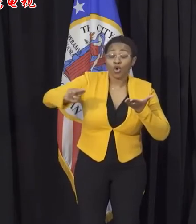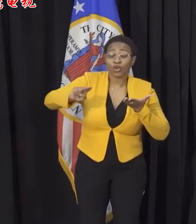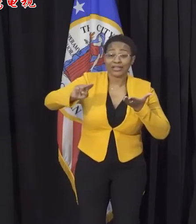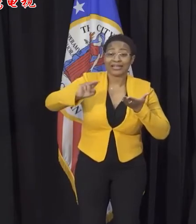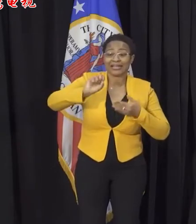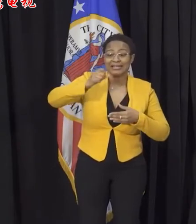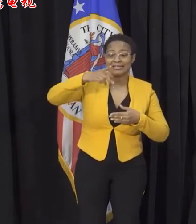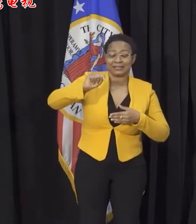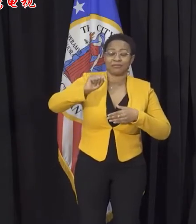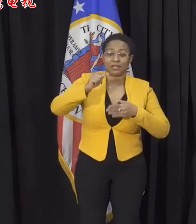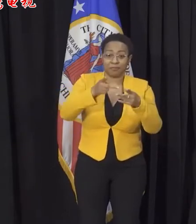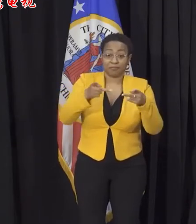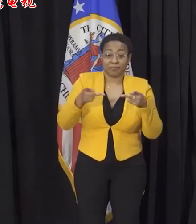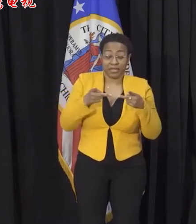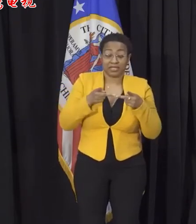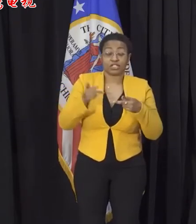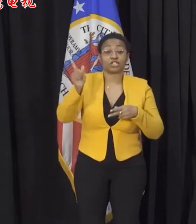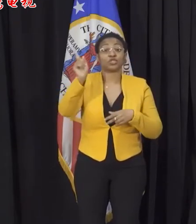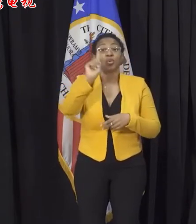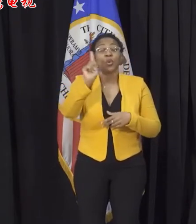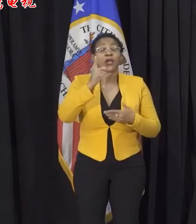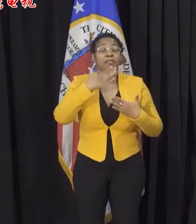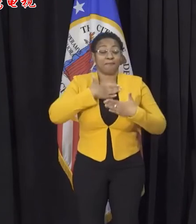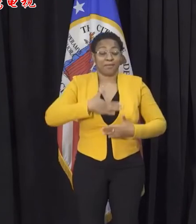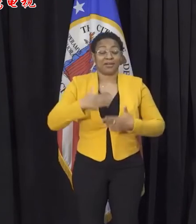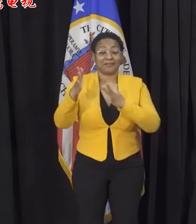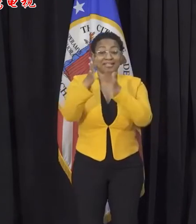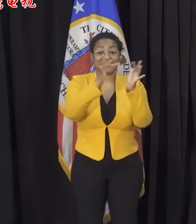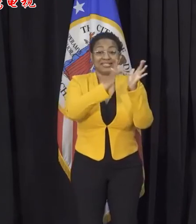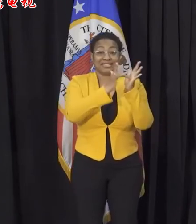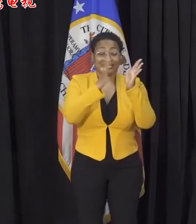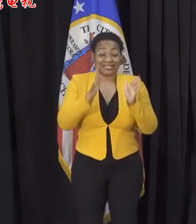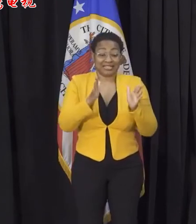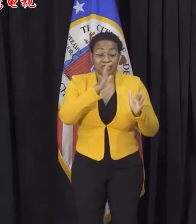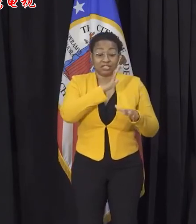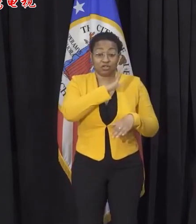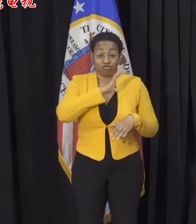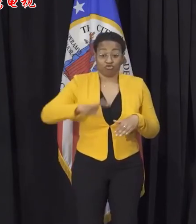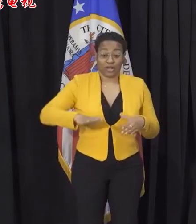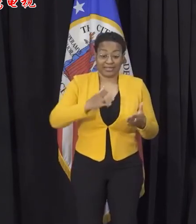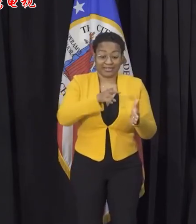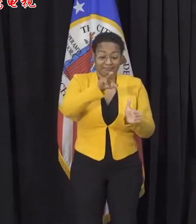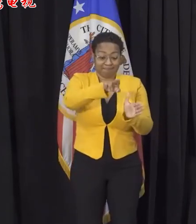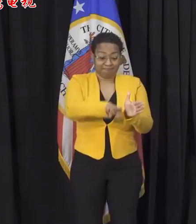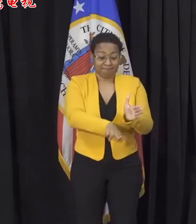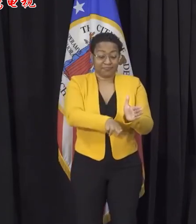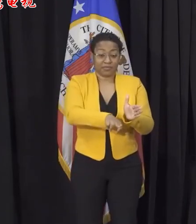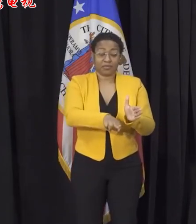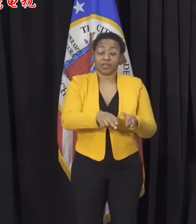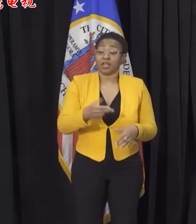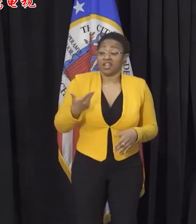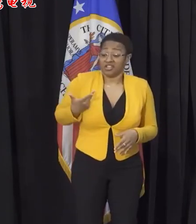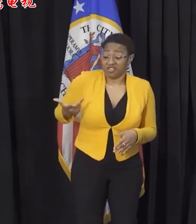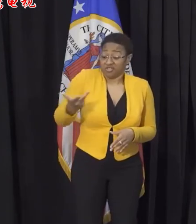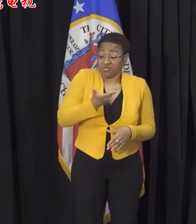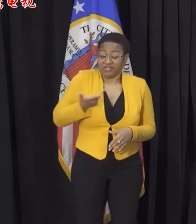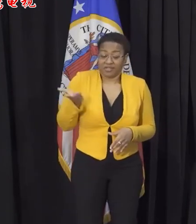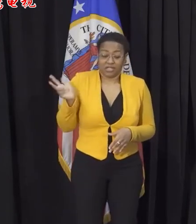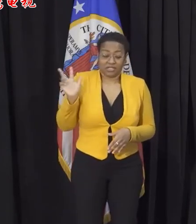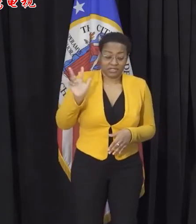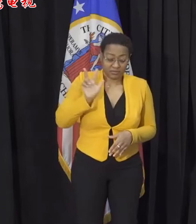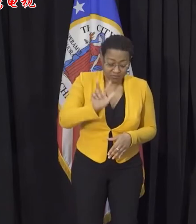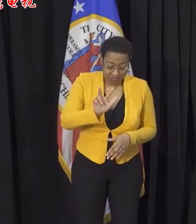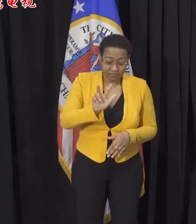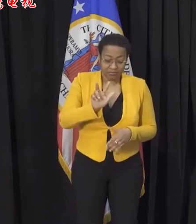place where the body of Jesus Christ lay. And for some reason, the three of us found ourselves at